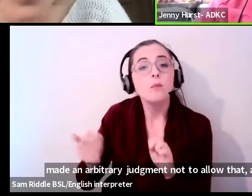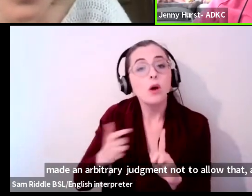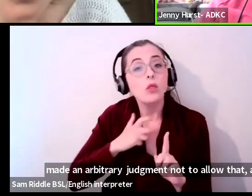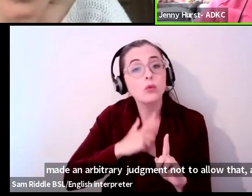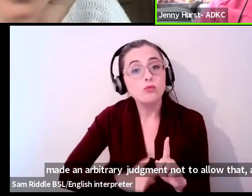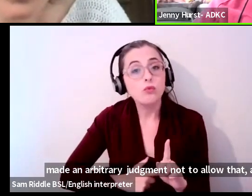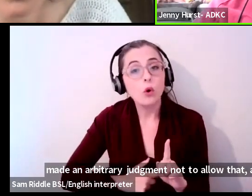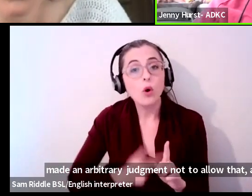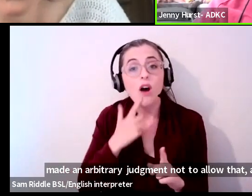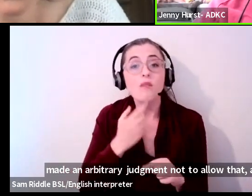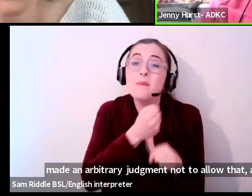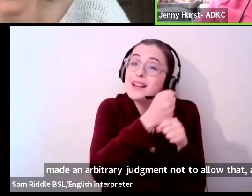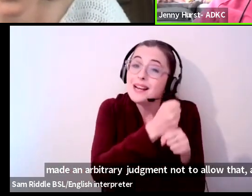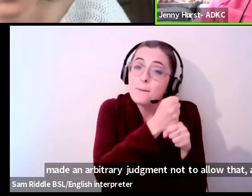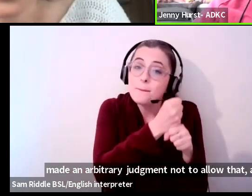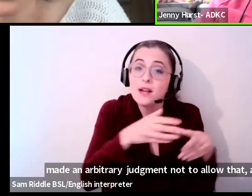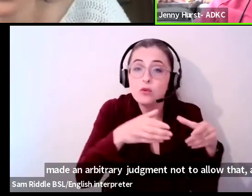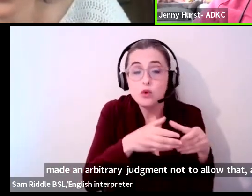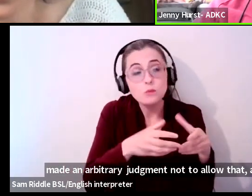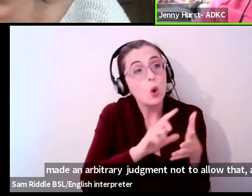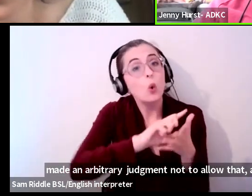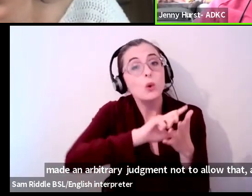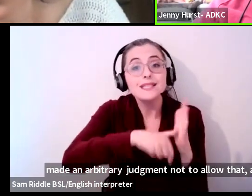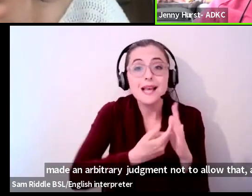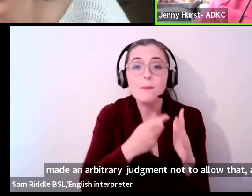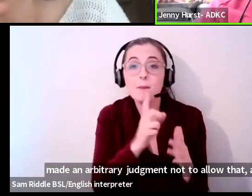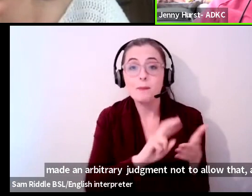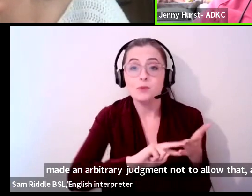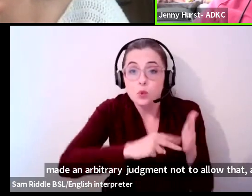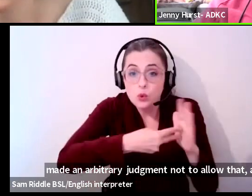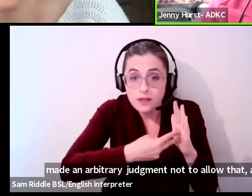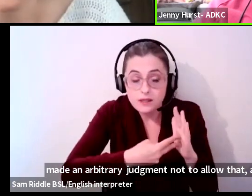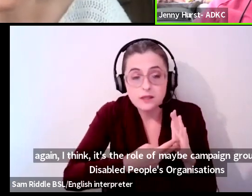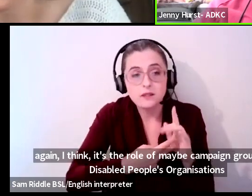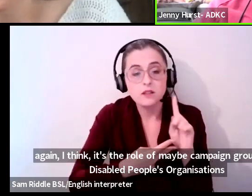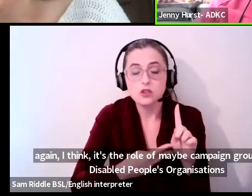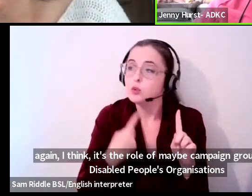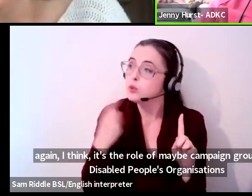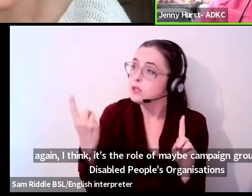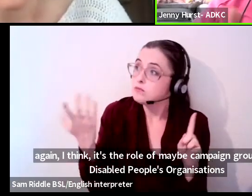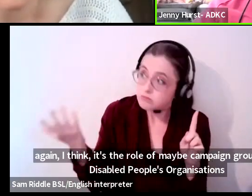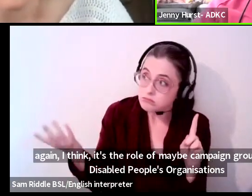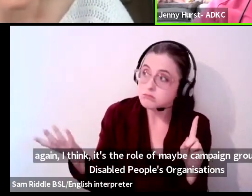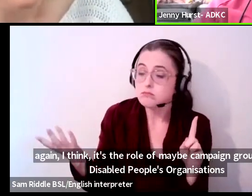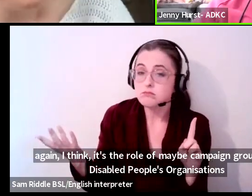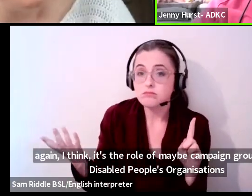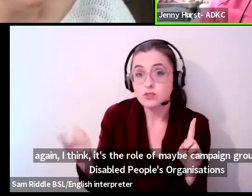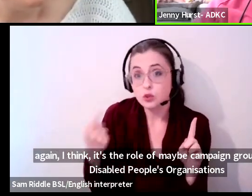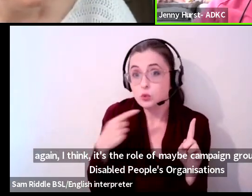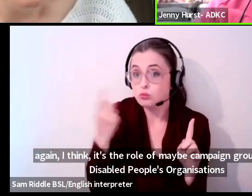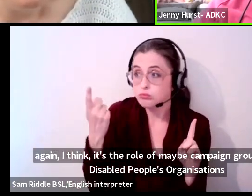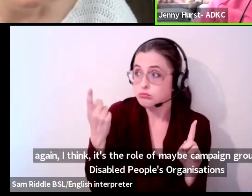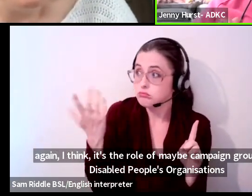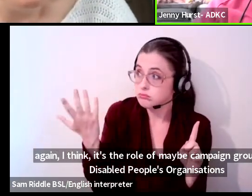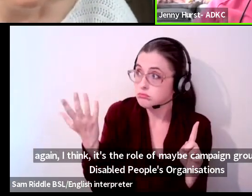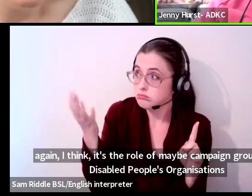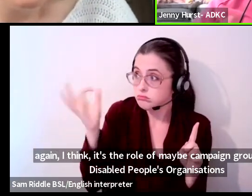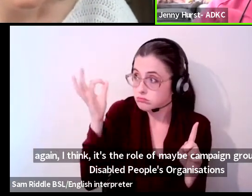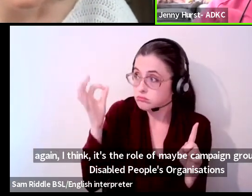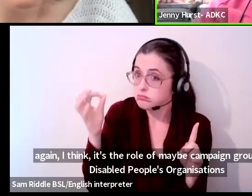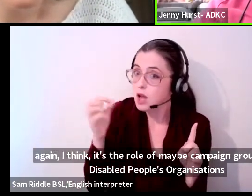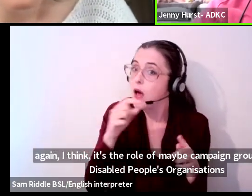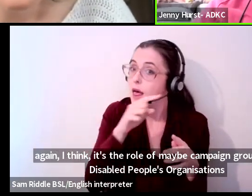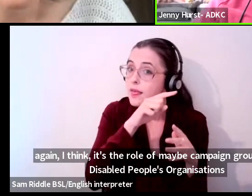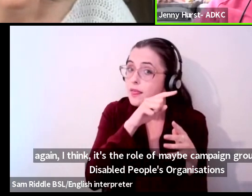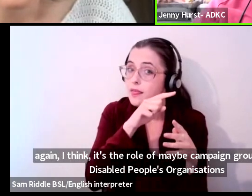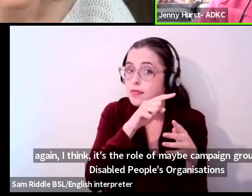maybe campaign groups or disabled people's organisations to say to the local authorities, these